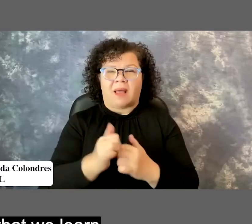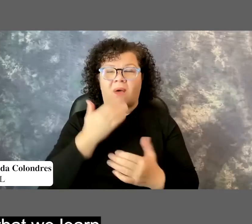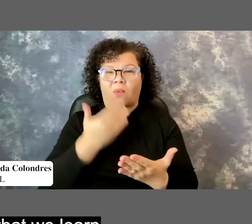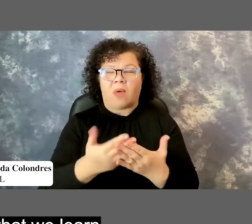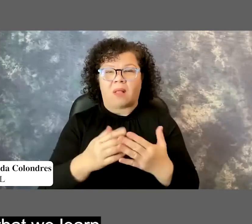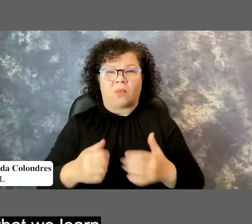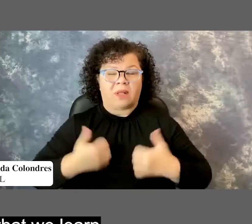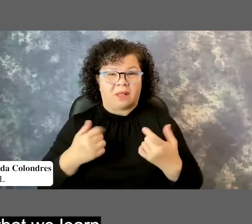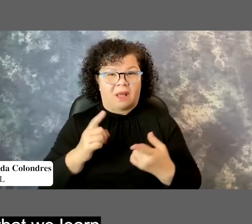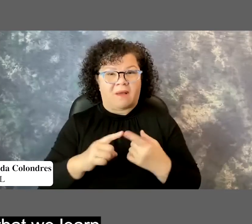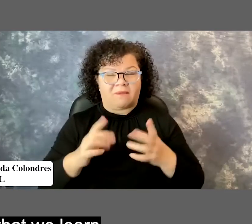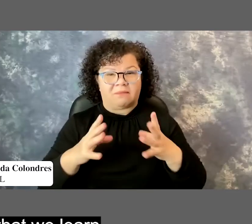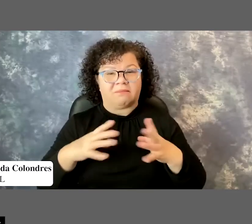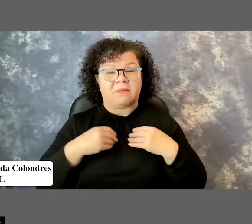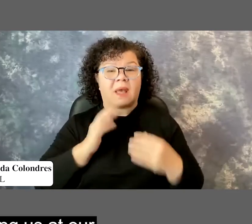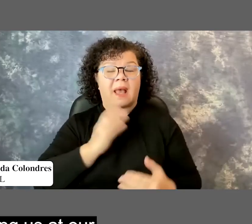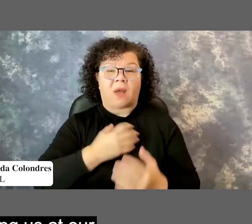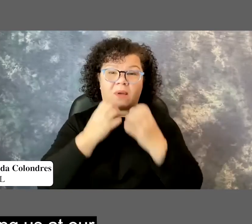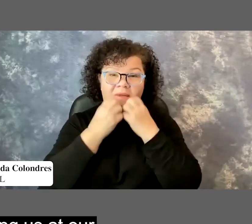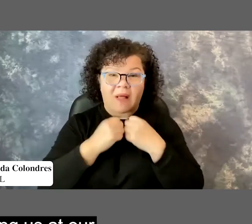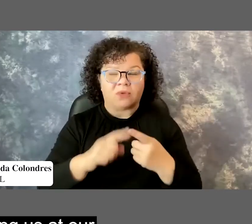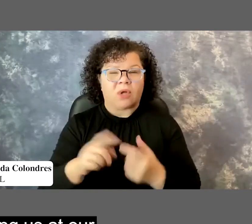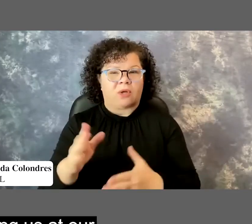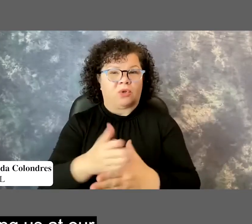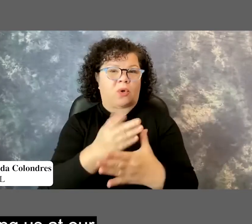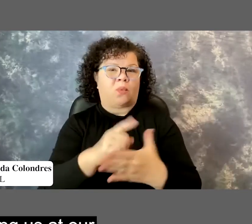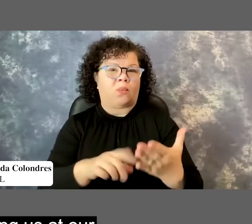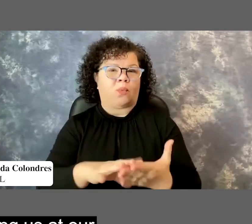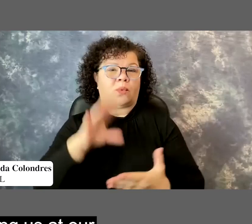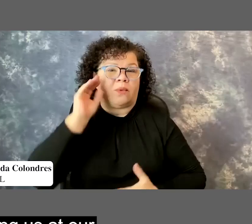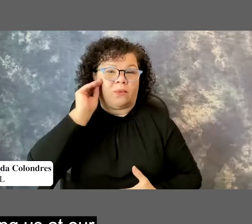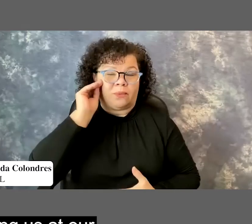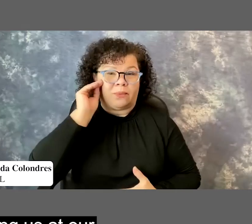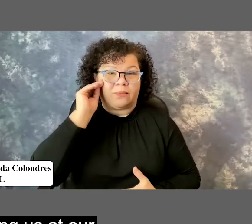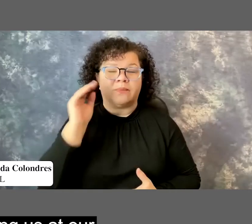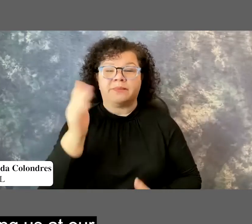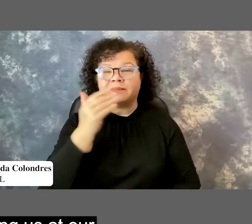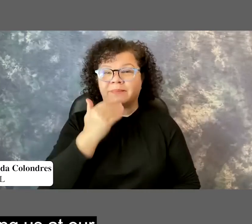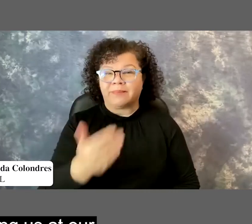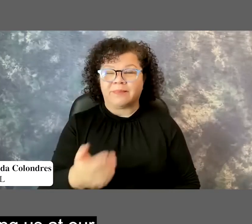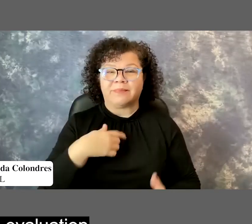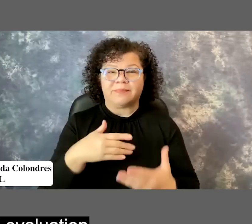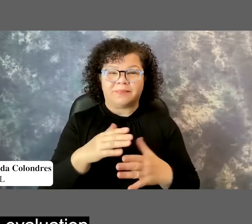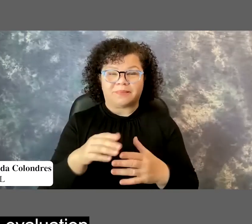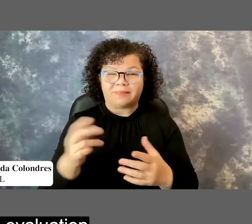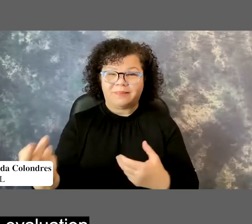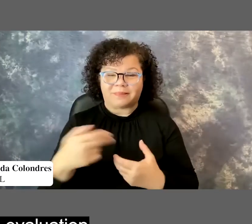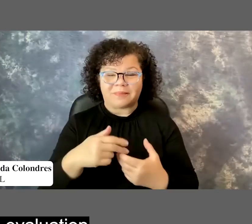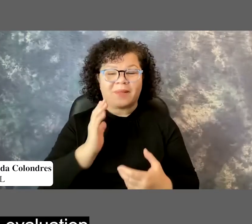values and sharing what we learn publicly. Thank you for joining us at our inaugural